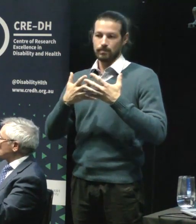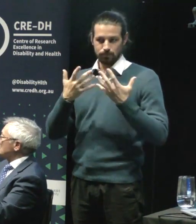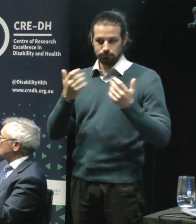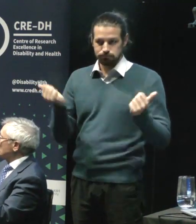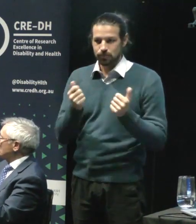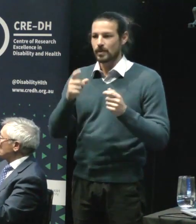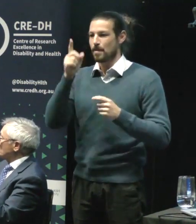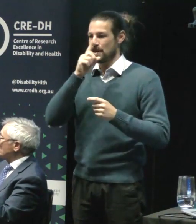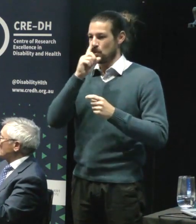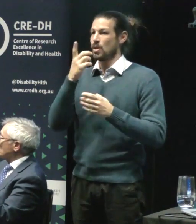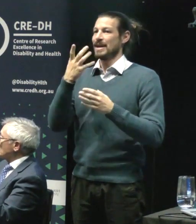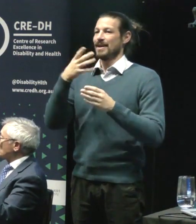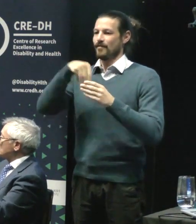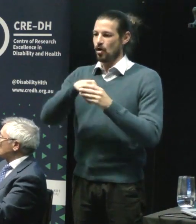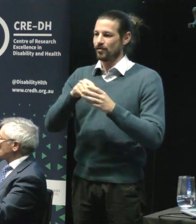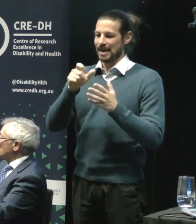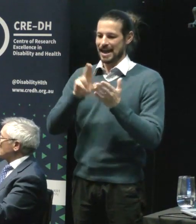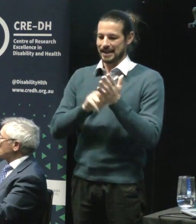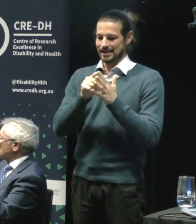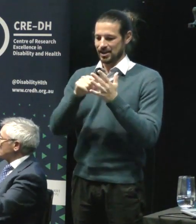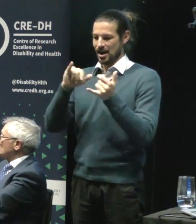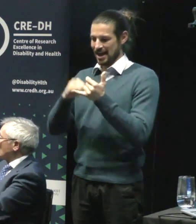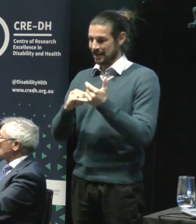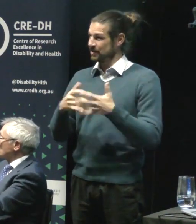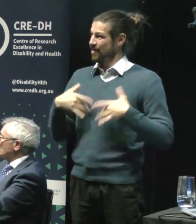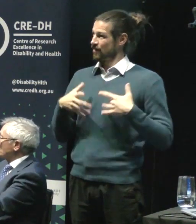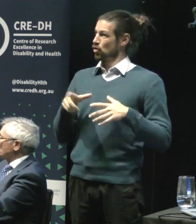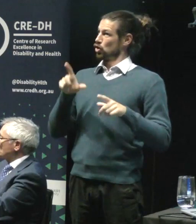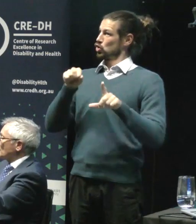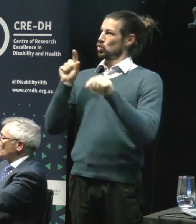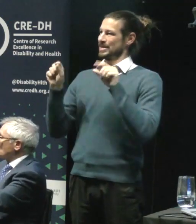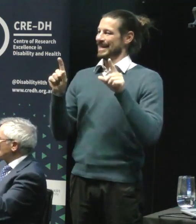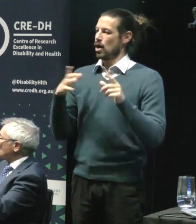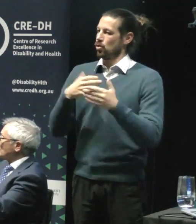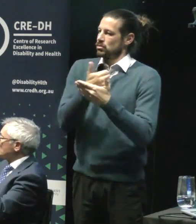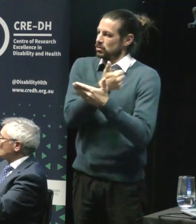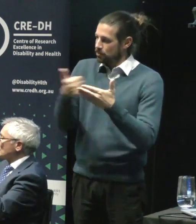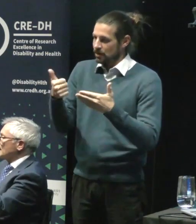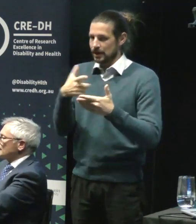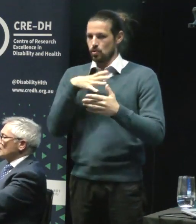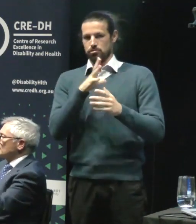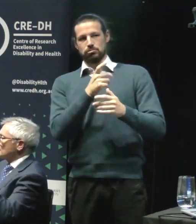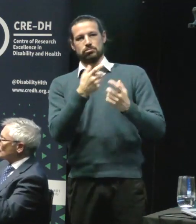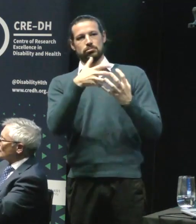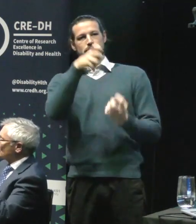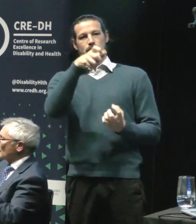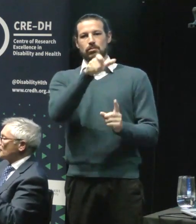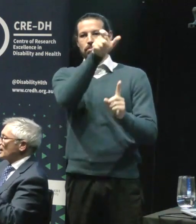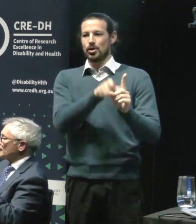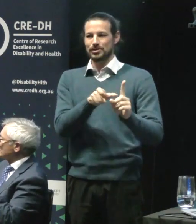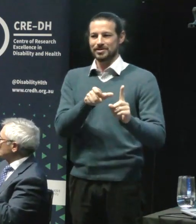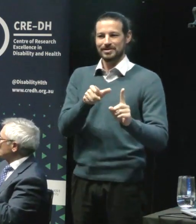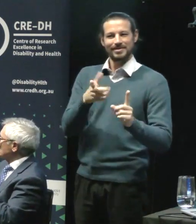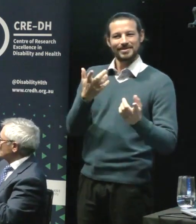say choice isn't big for them. They want stability, and that they are looking for people who are well qualified. So it's kind of like trying to strike